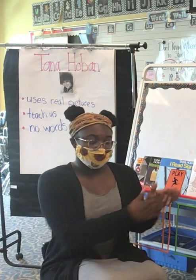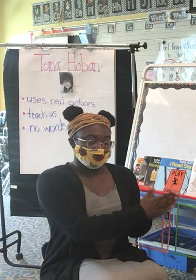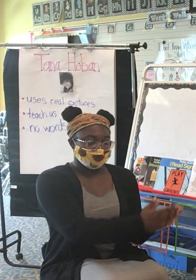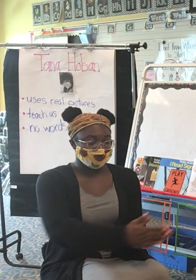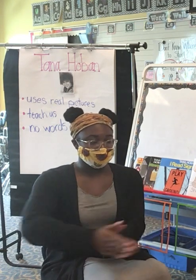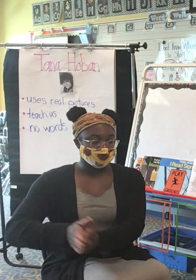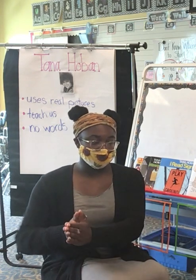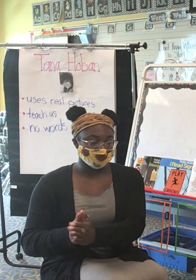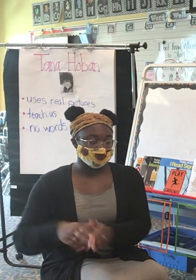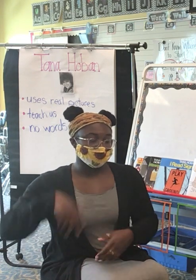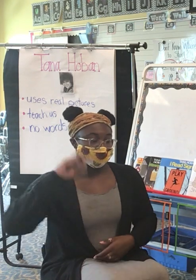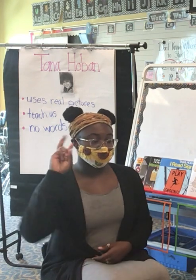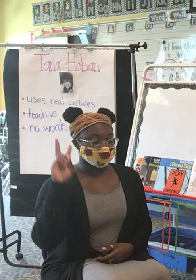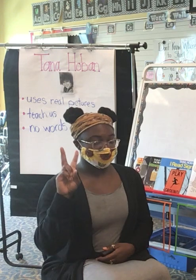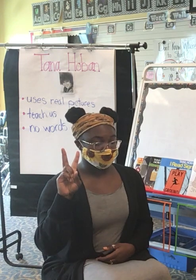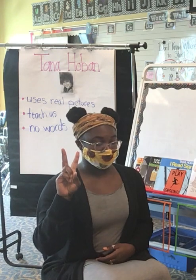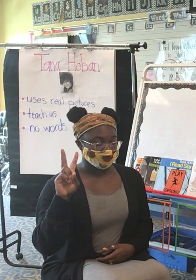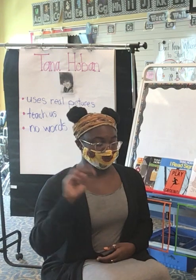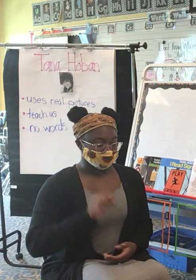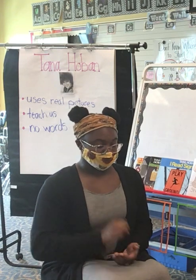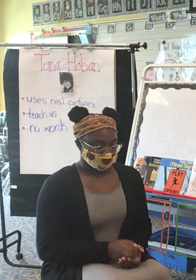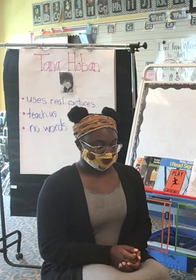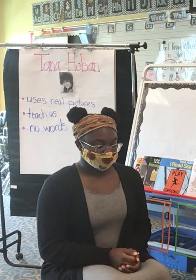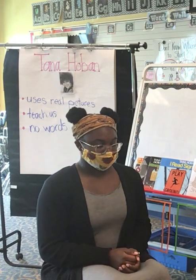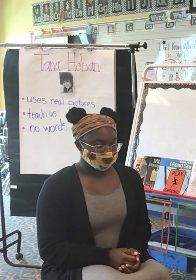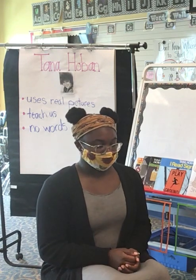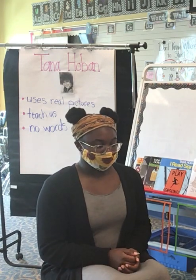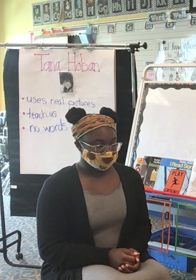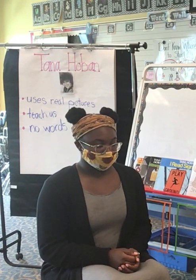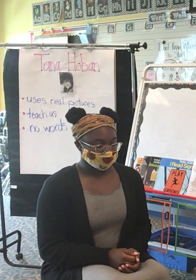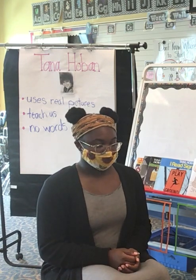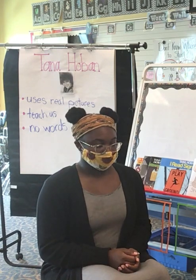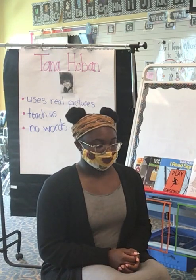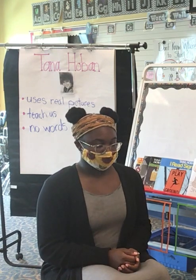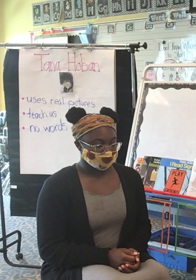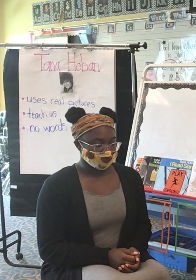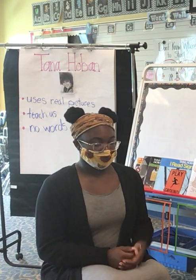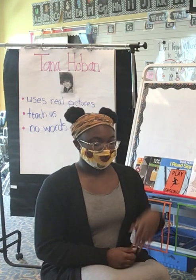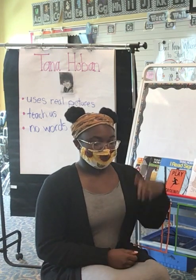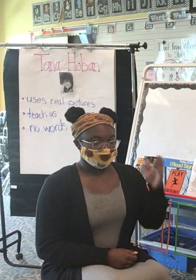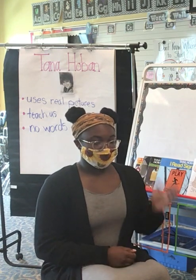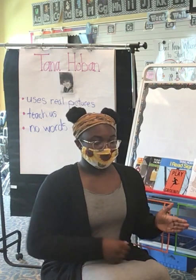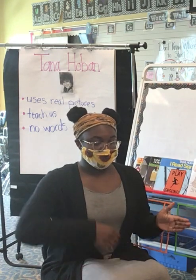Giggle, giggle, two. Two, good. Center.